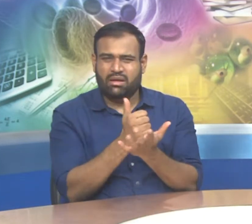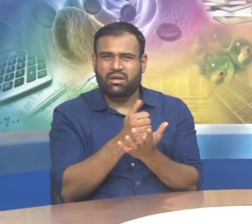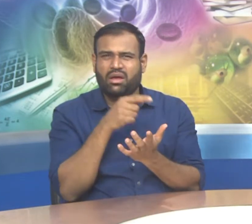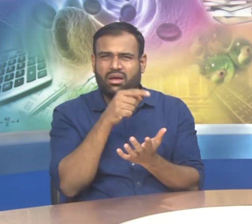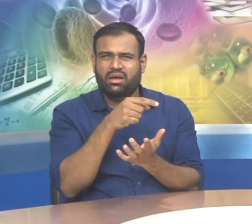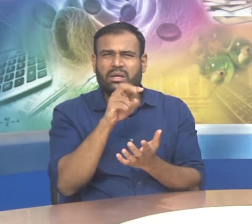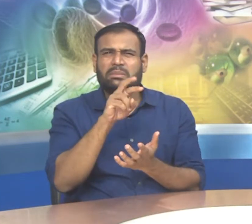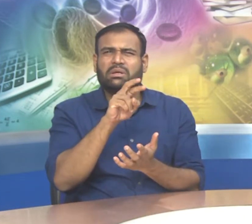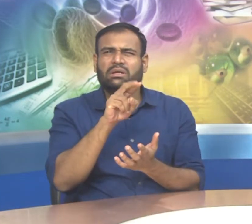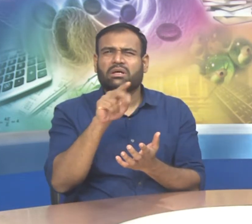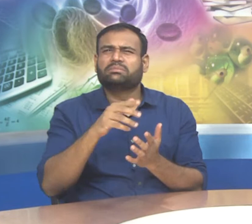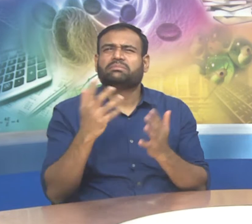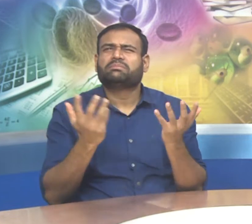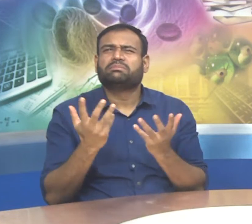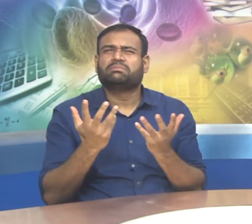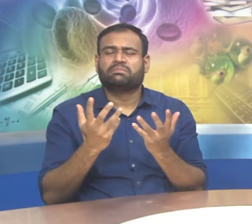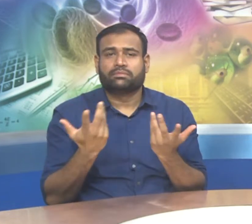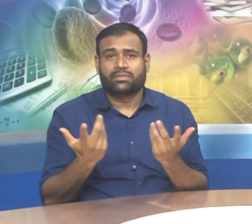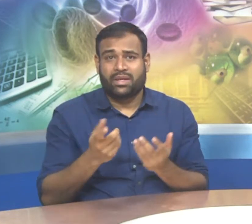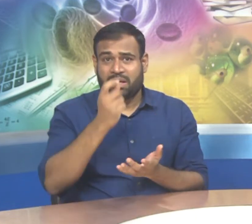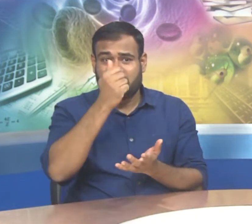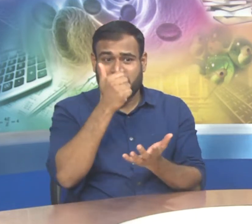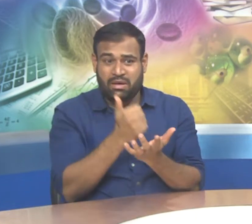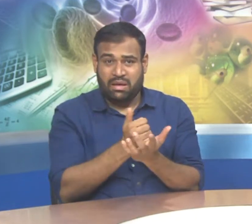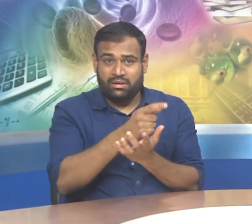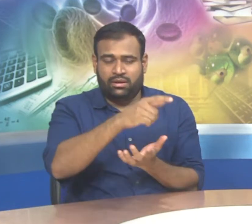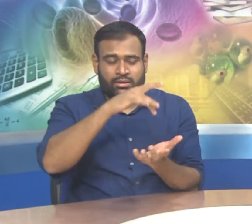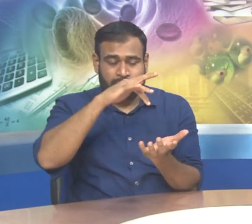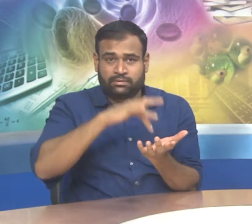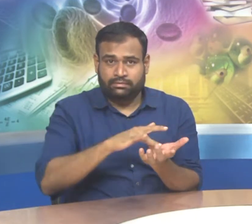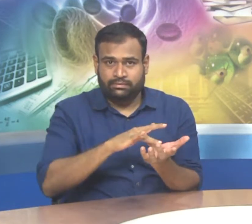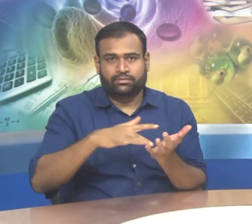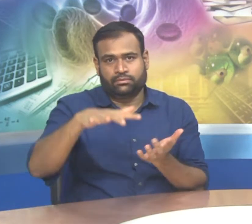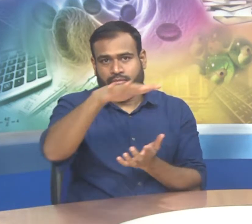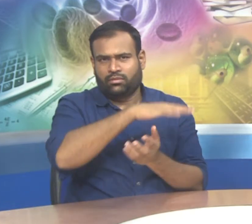Let us first understand the meaning of bank.